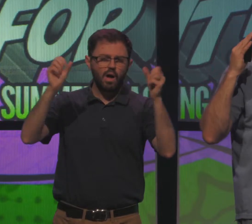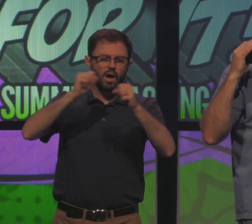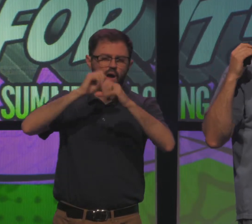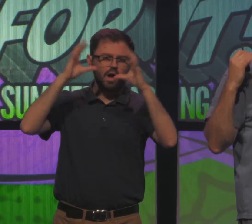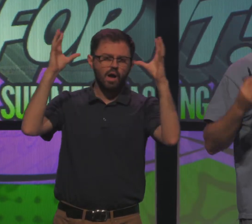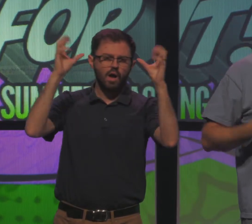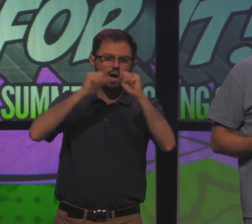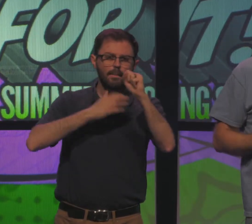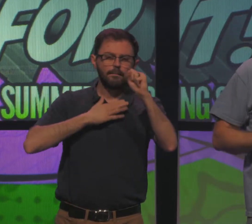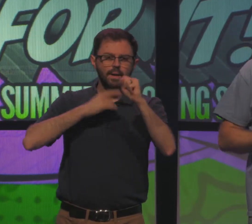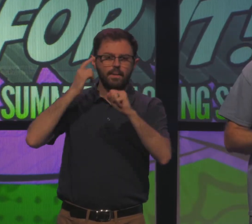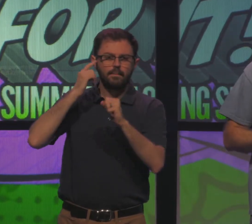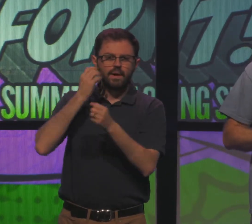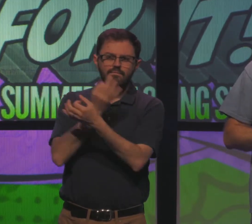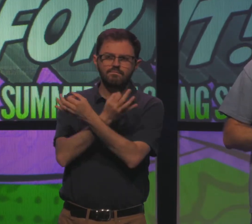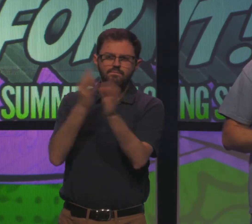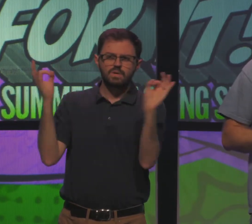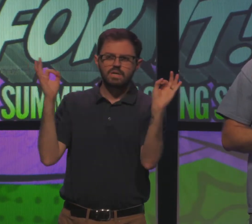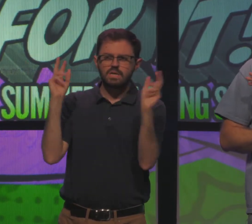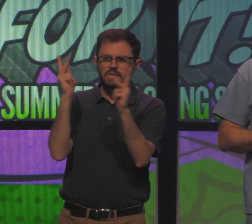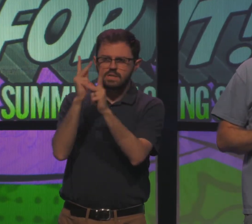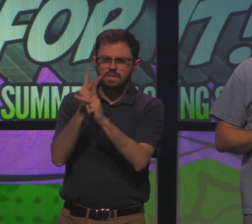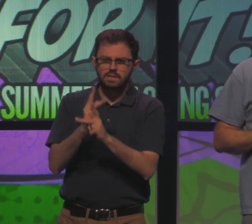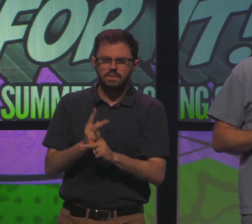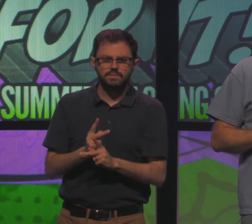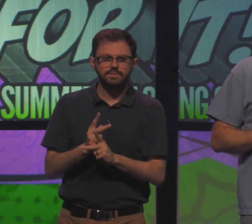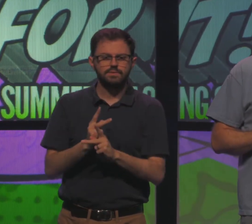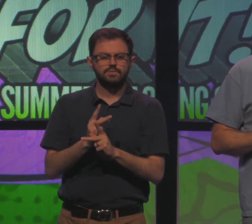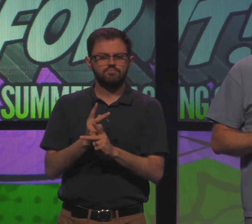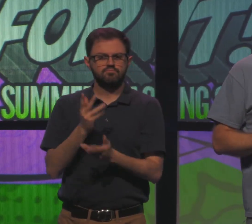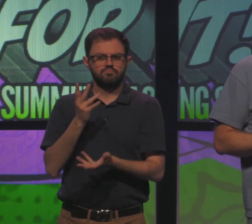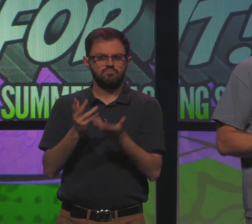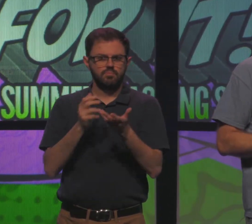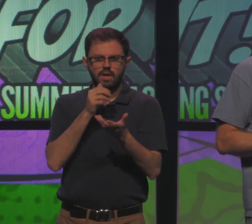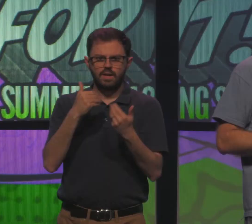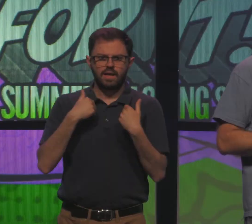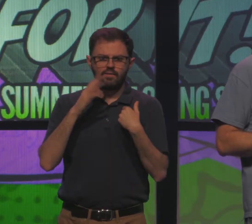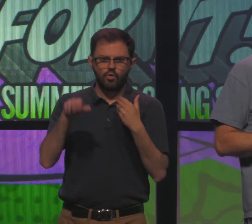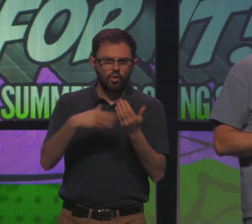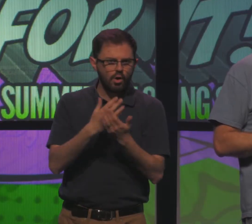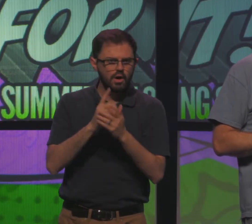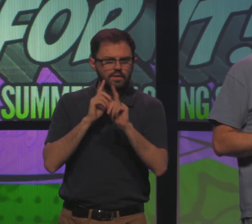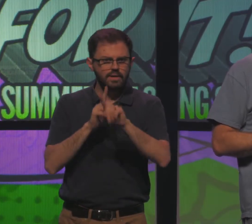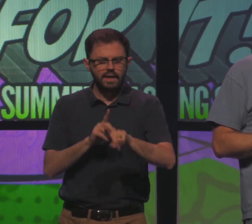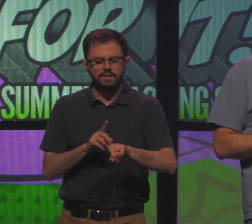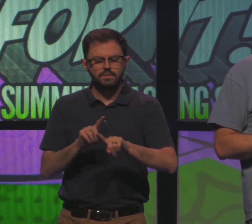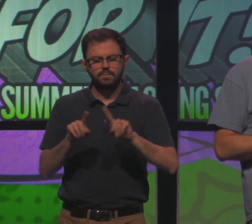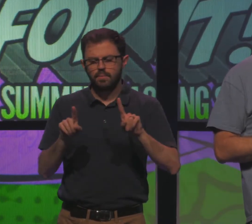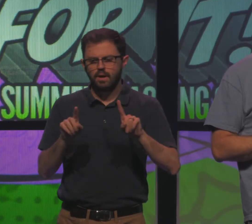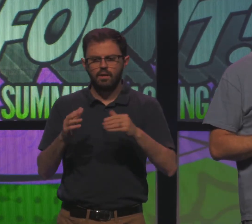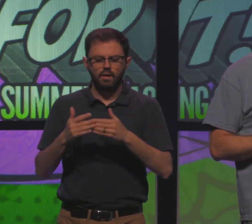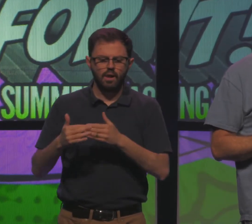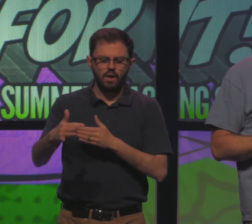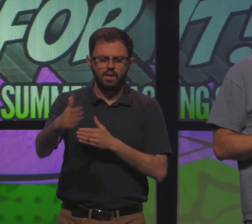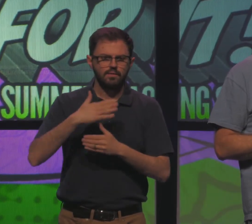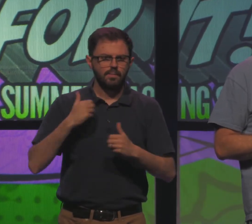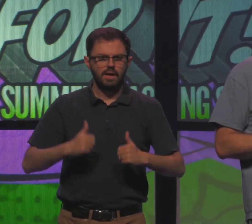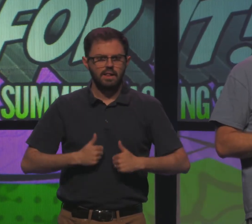set free to discern. I might not have all the answers, but I have all this life to